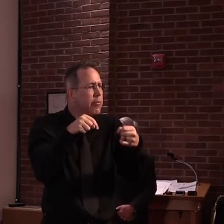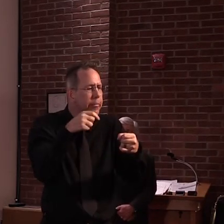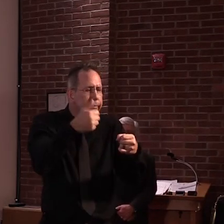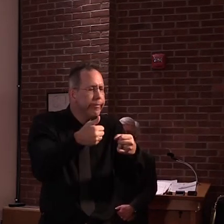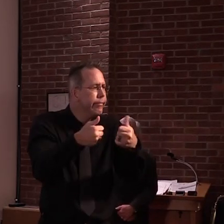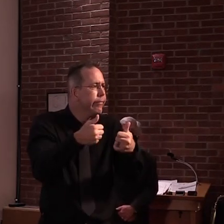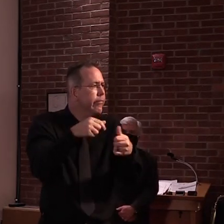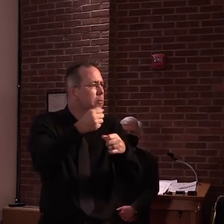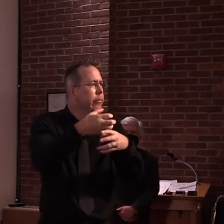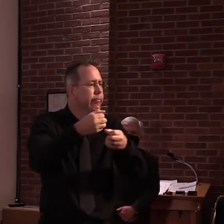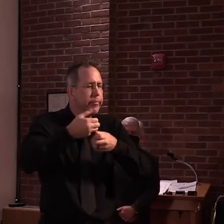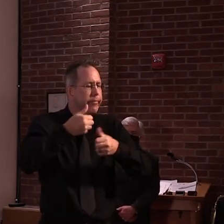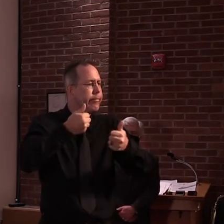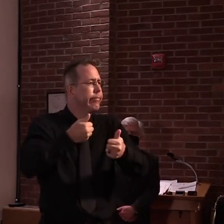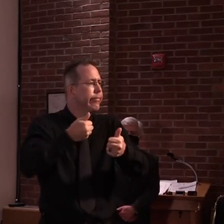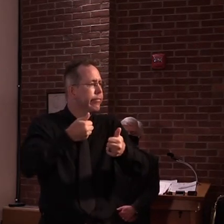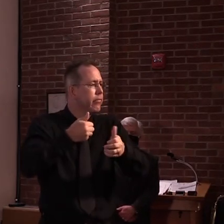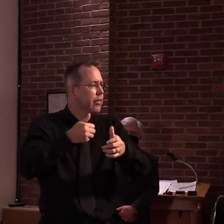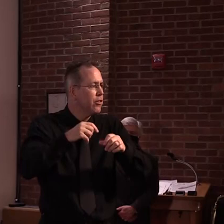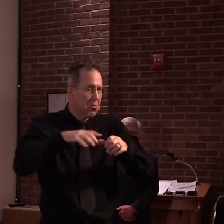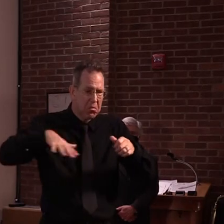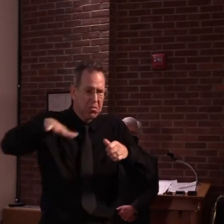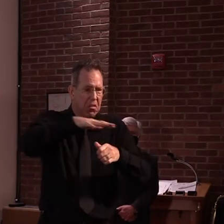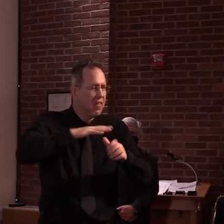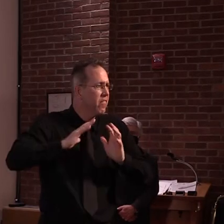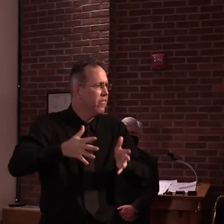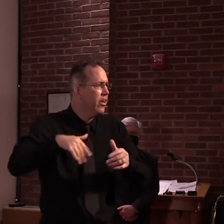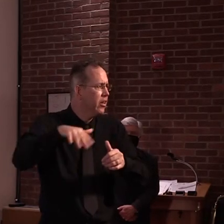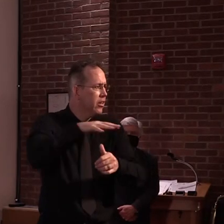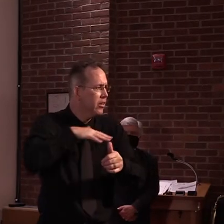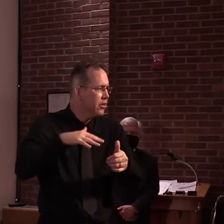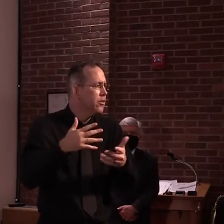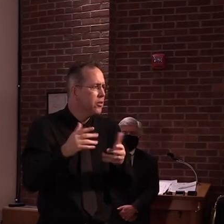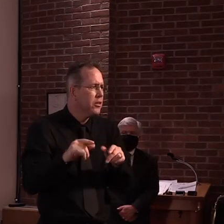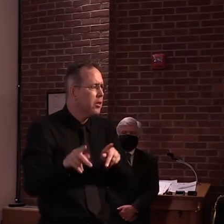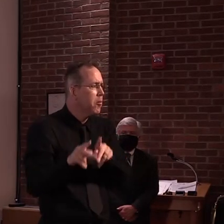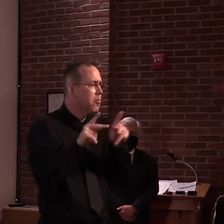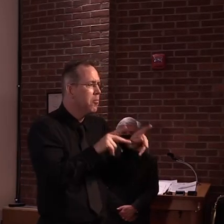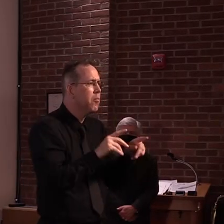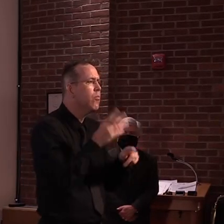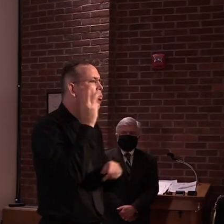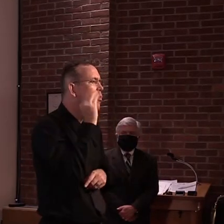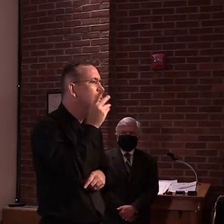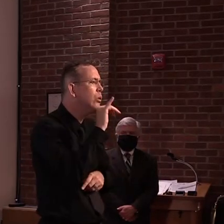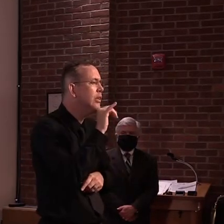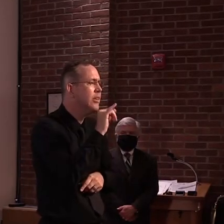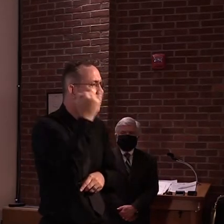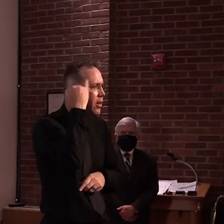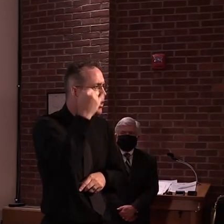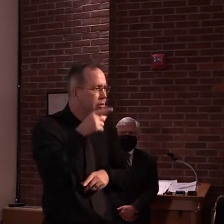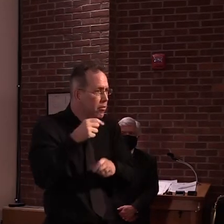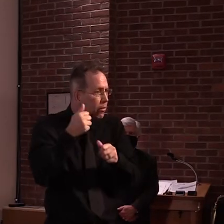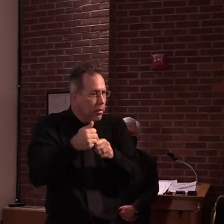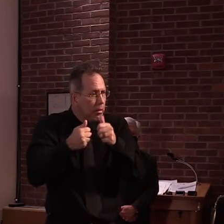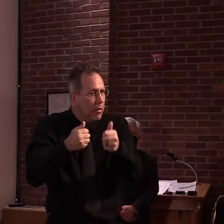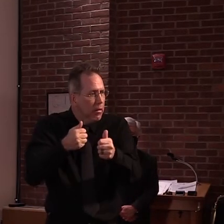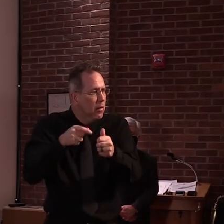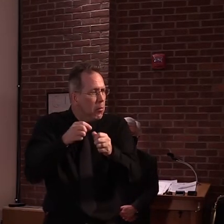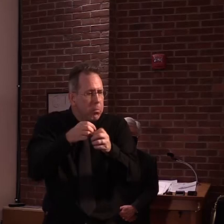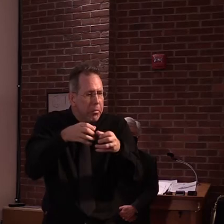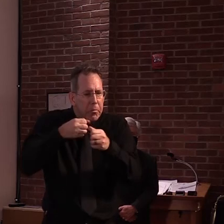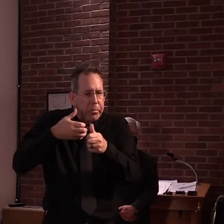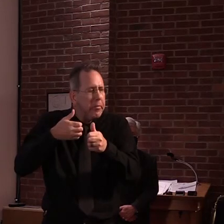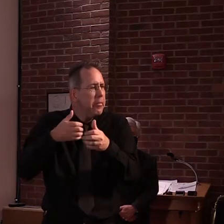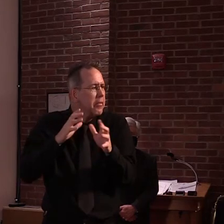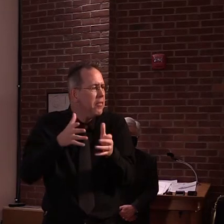issue. This outbreak, we believe also, is not a countywide issue at this point